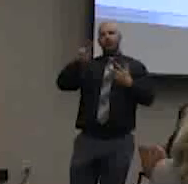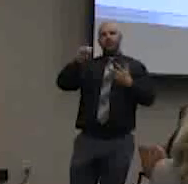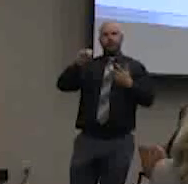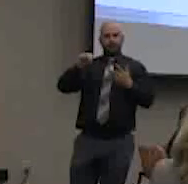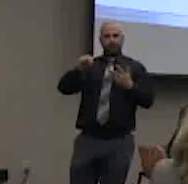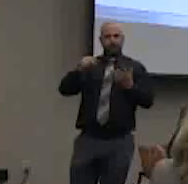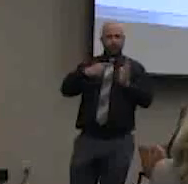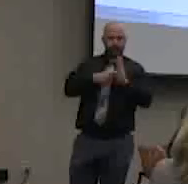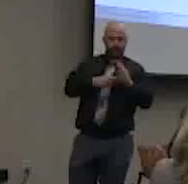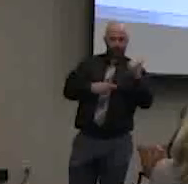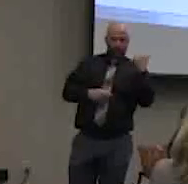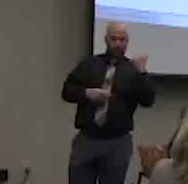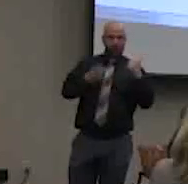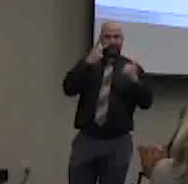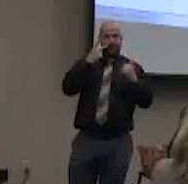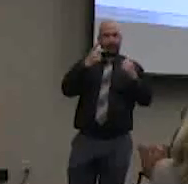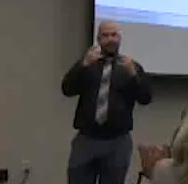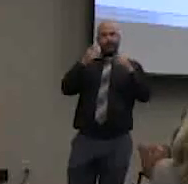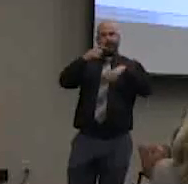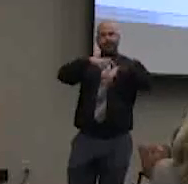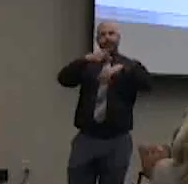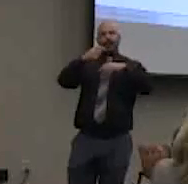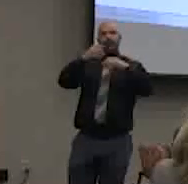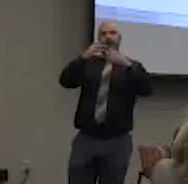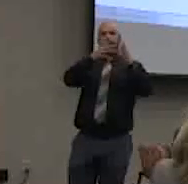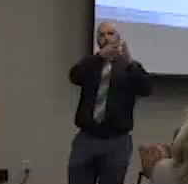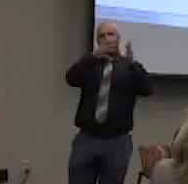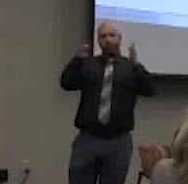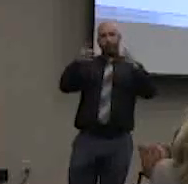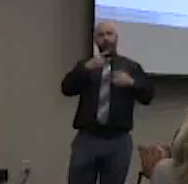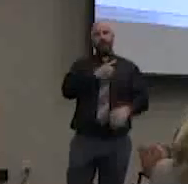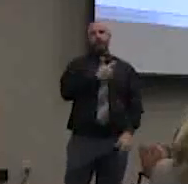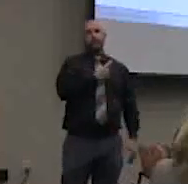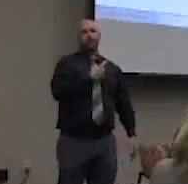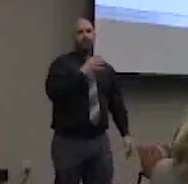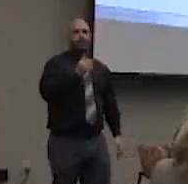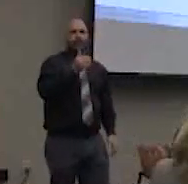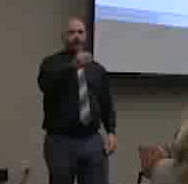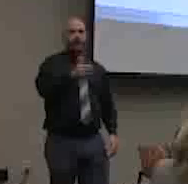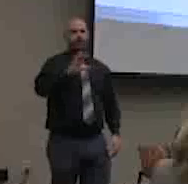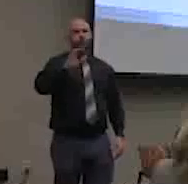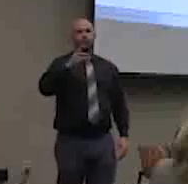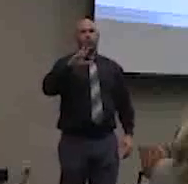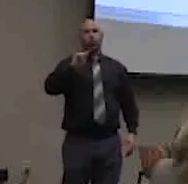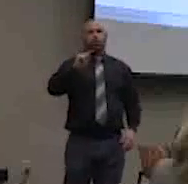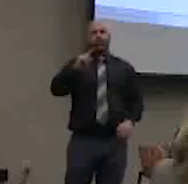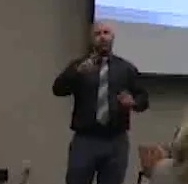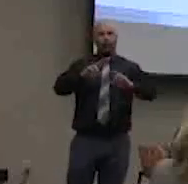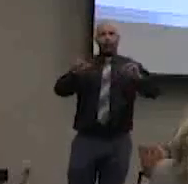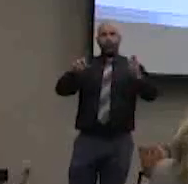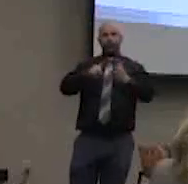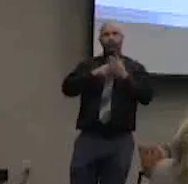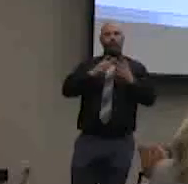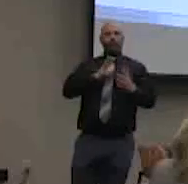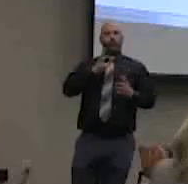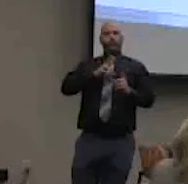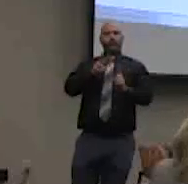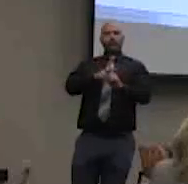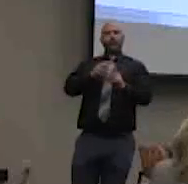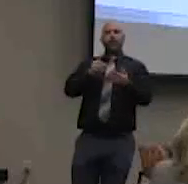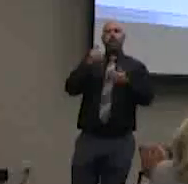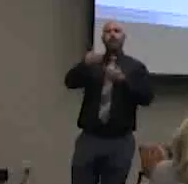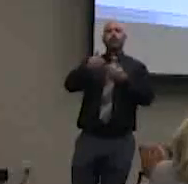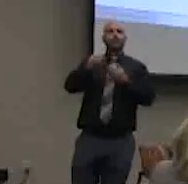here. We will have the next cohort of Ready Start formally apply next March. And the Get